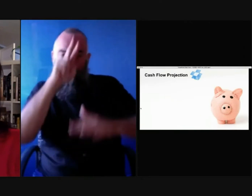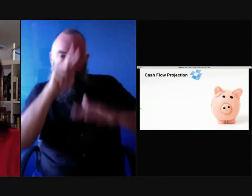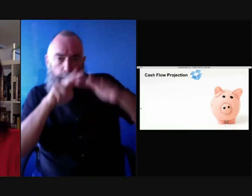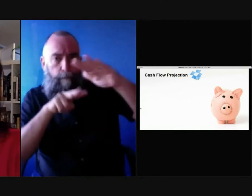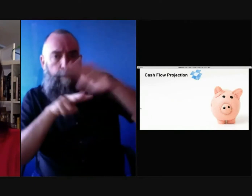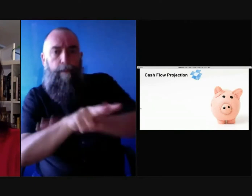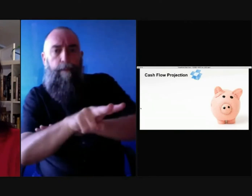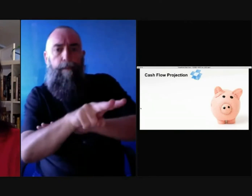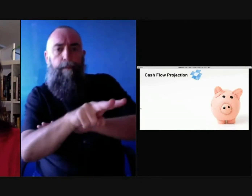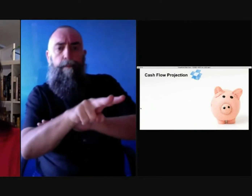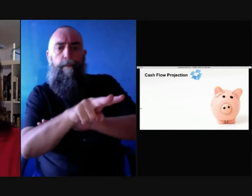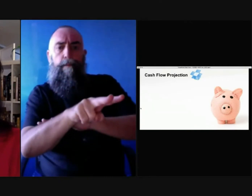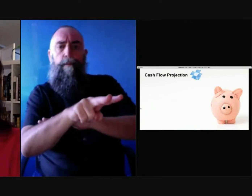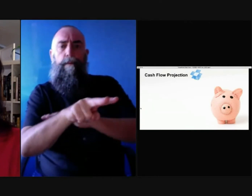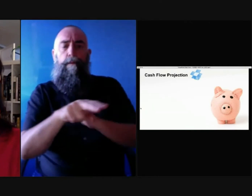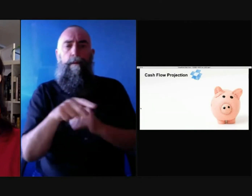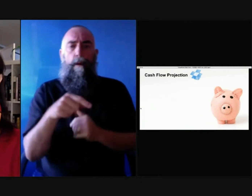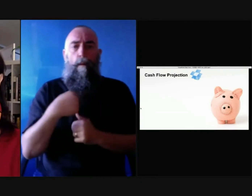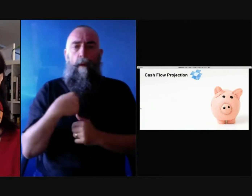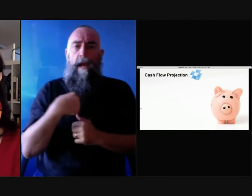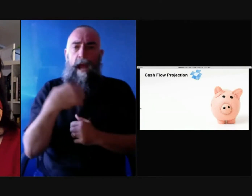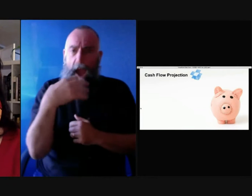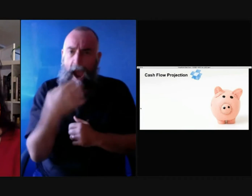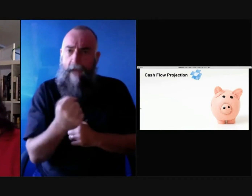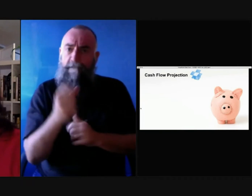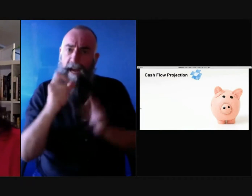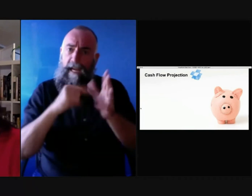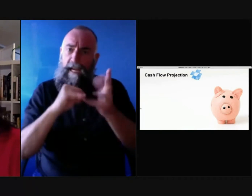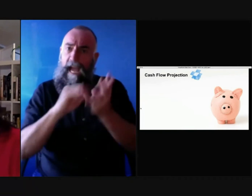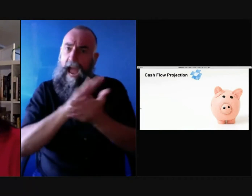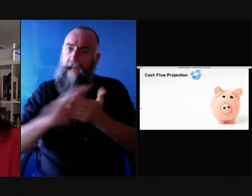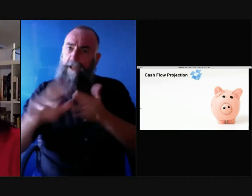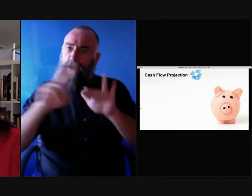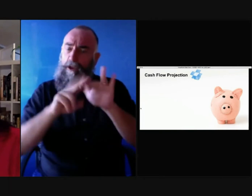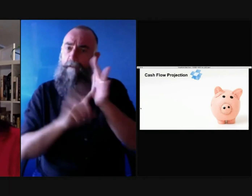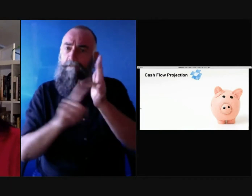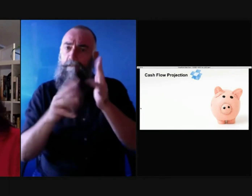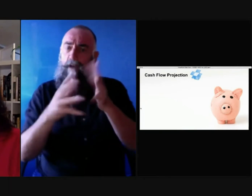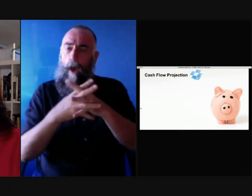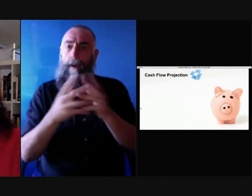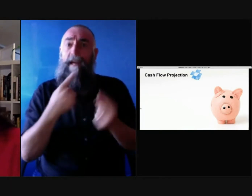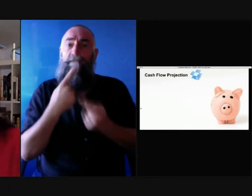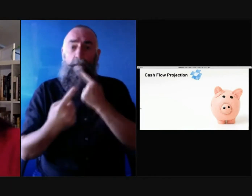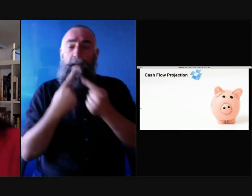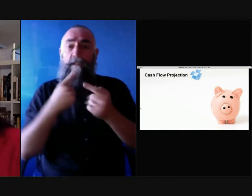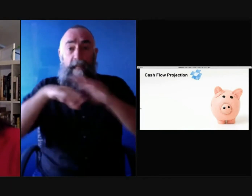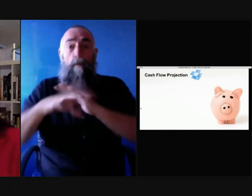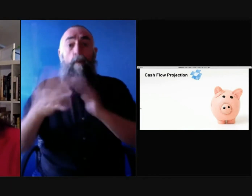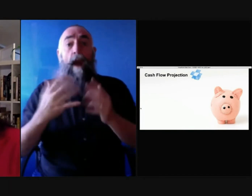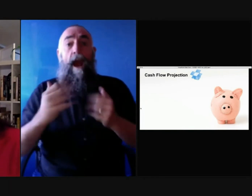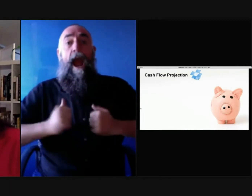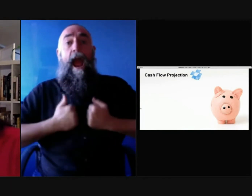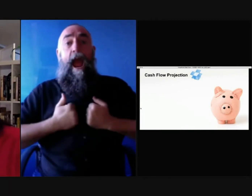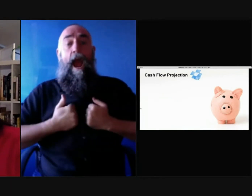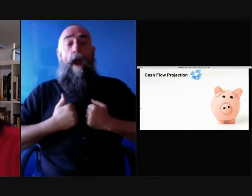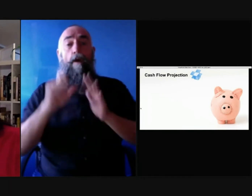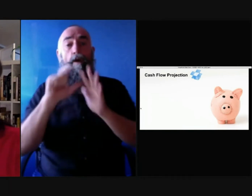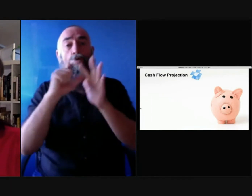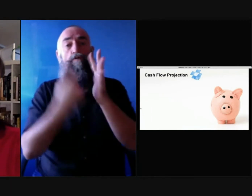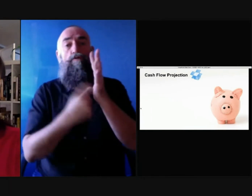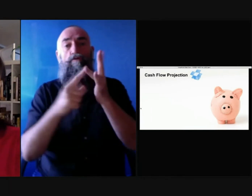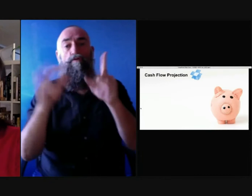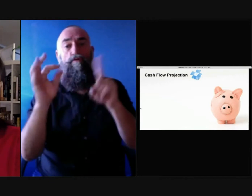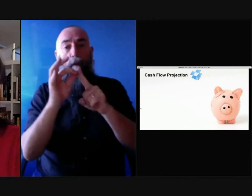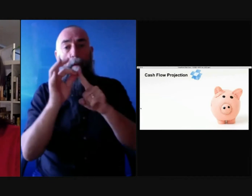more information about cash flow projection in our Dropbox folder. I tell you, exciting